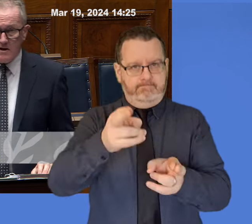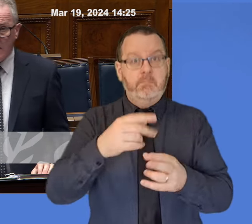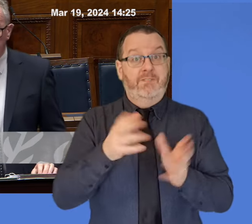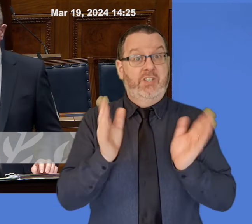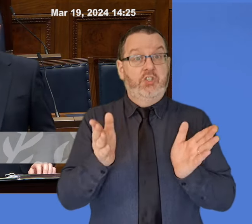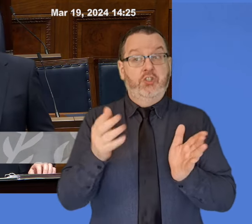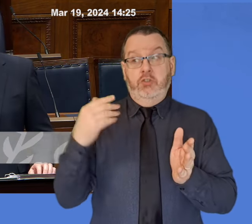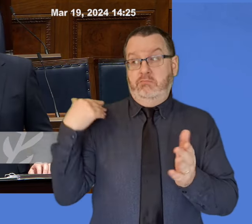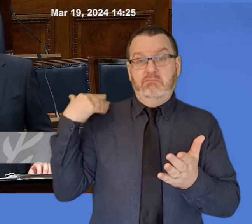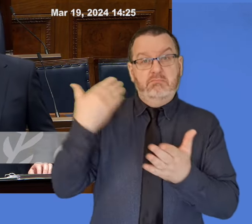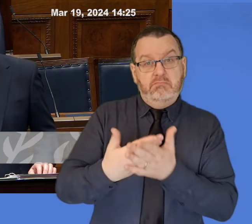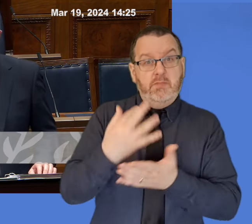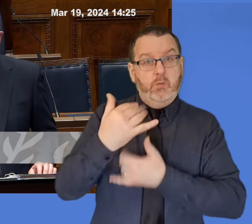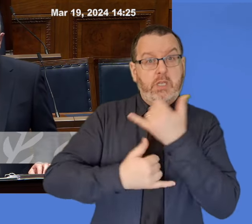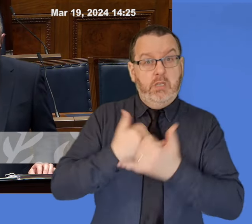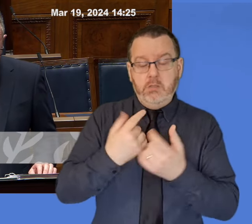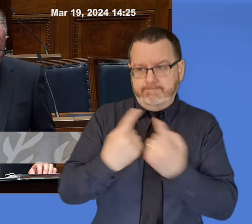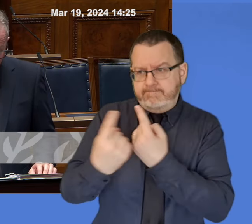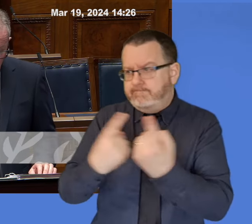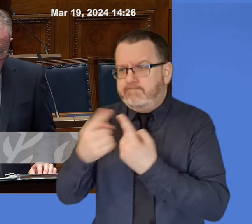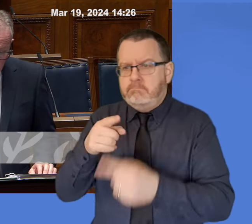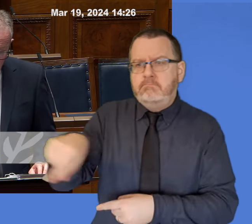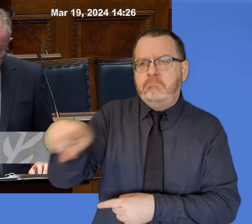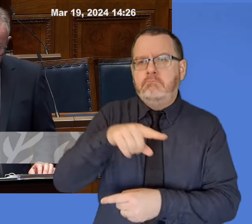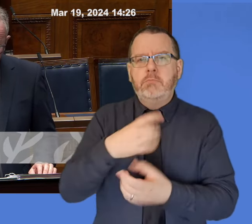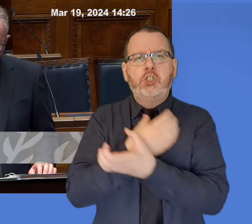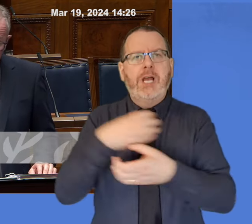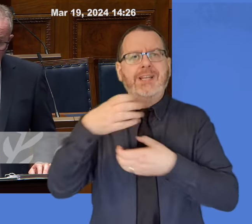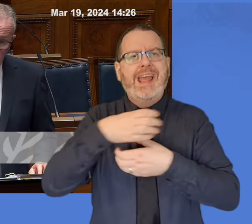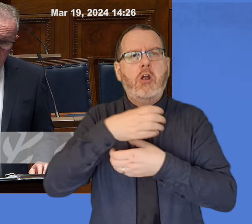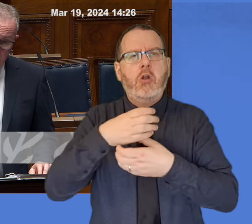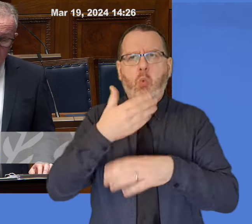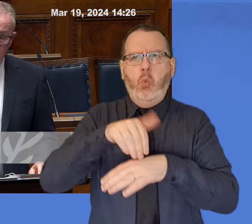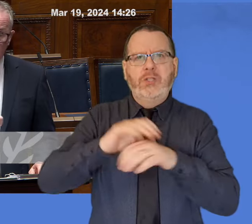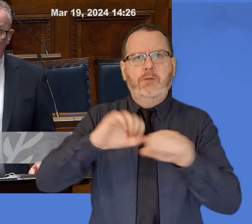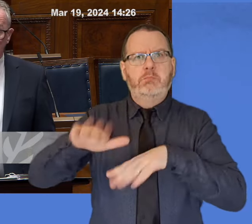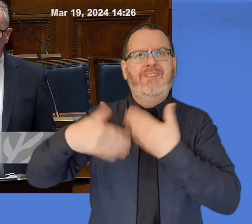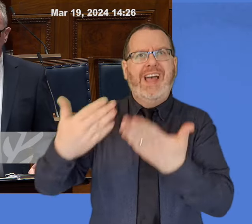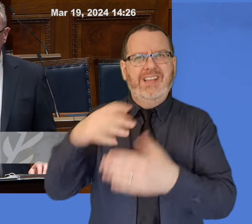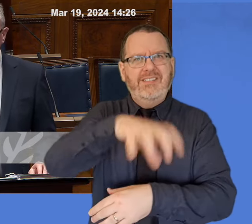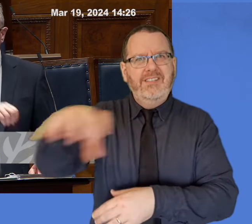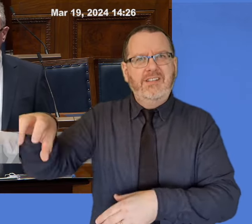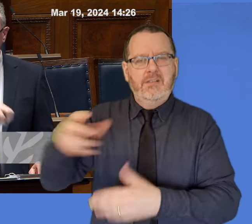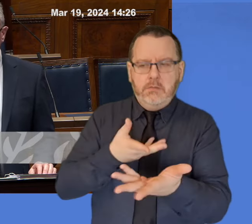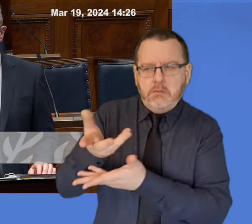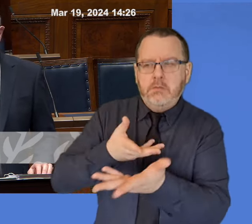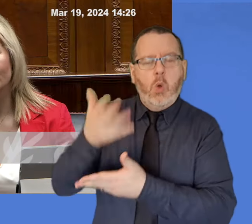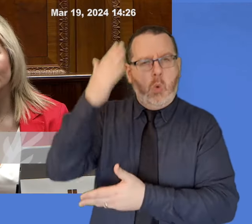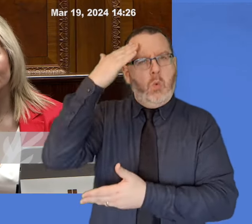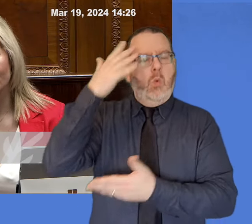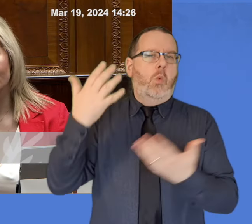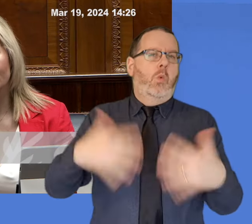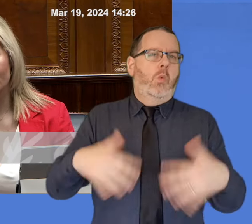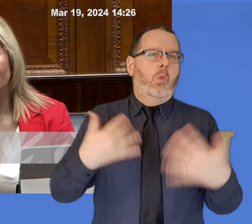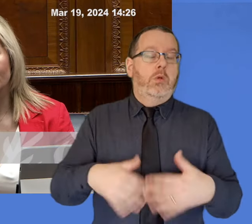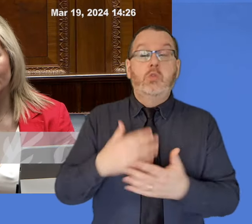last couple of years very strongly with the childcare sector, so I know the pressures that they're facing. Even in the solutions she has outlined, some of them go into the Department of